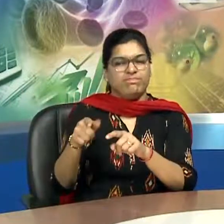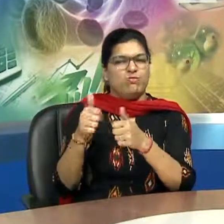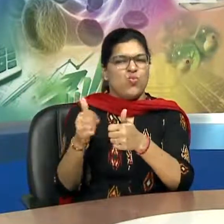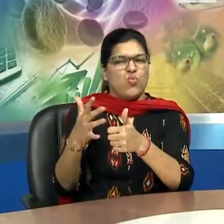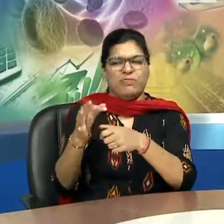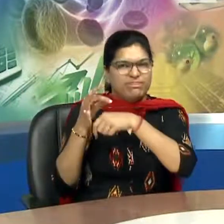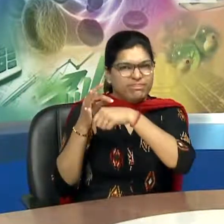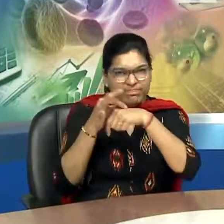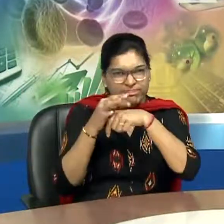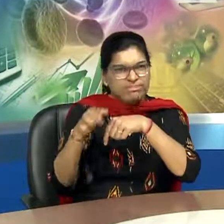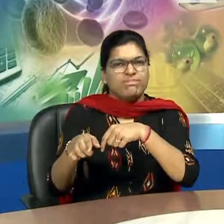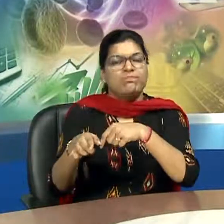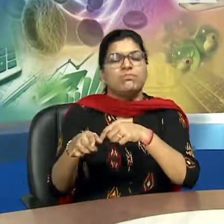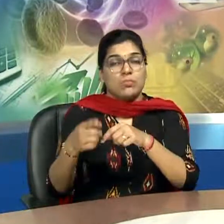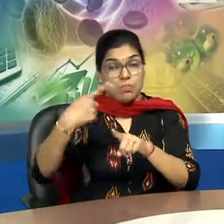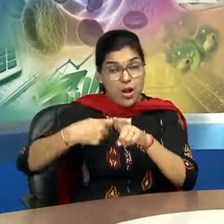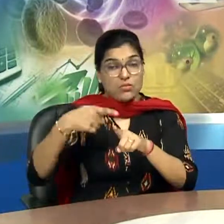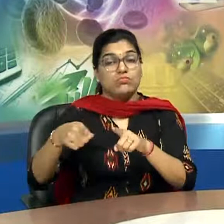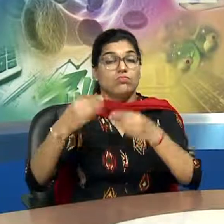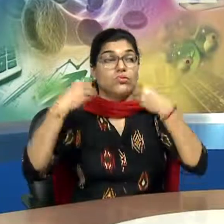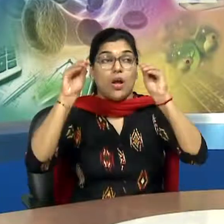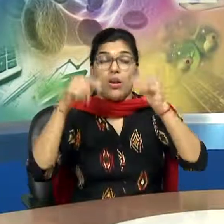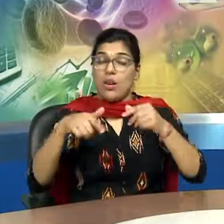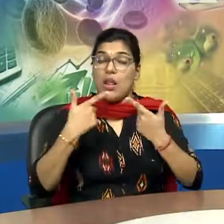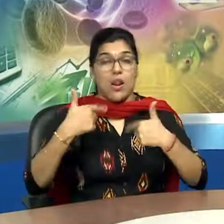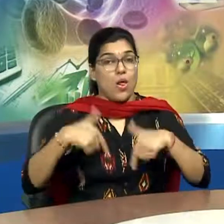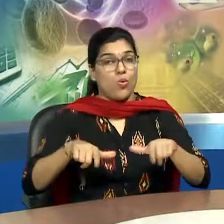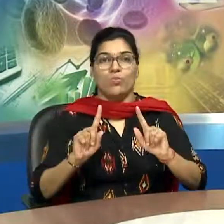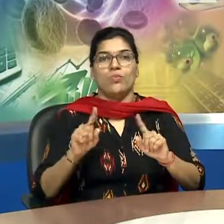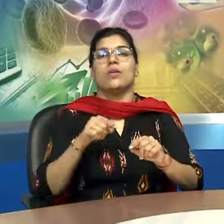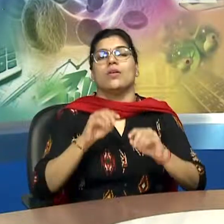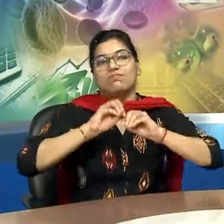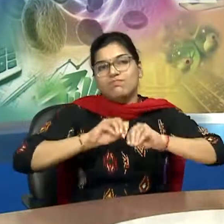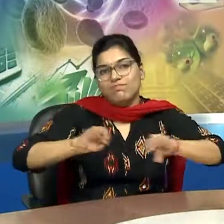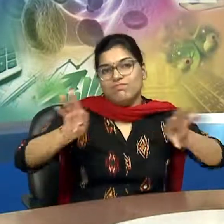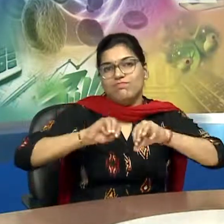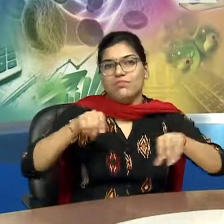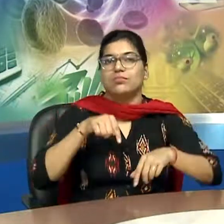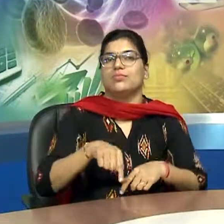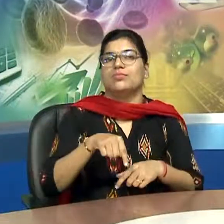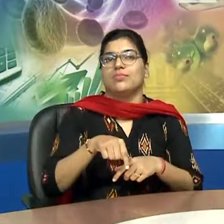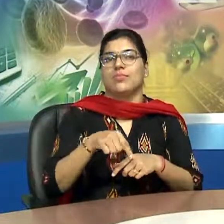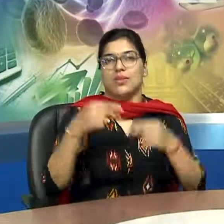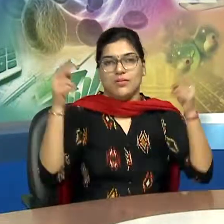And we all should be together, we all should unite together to